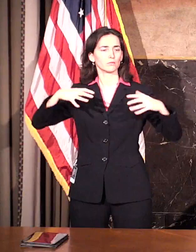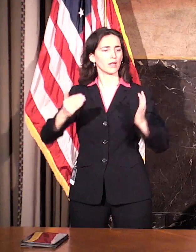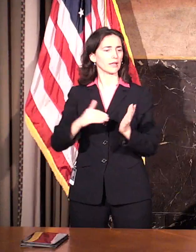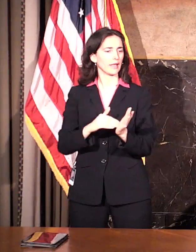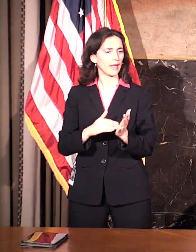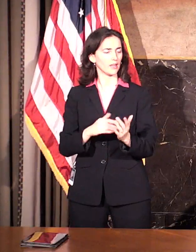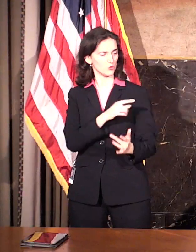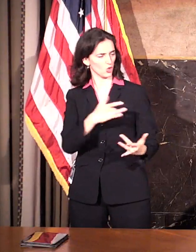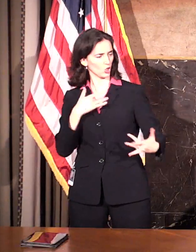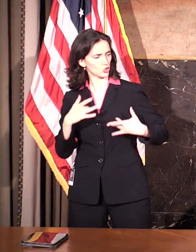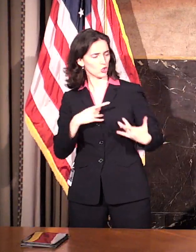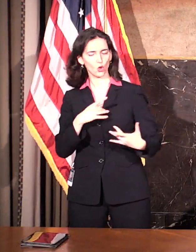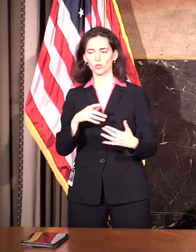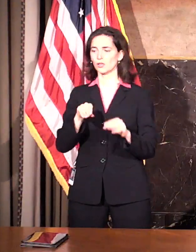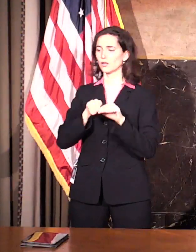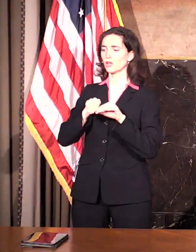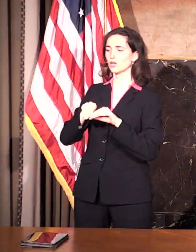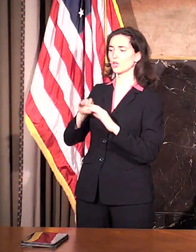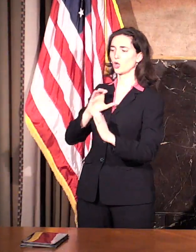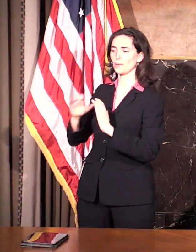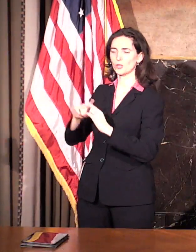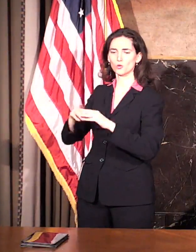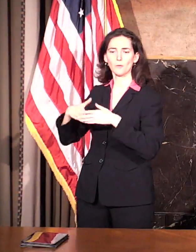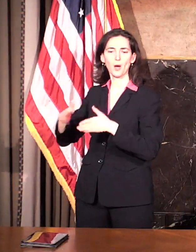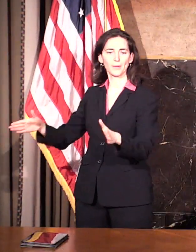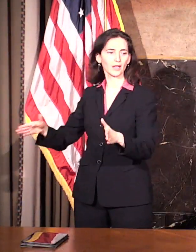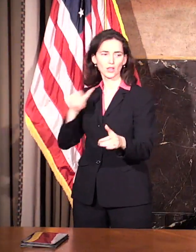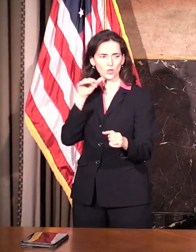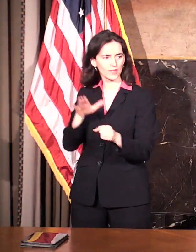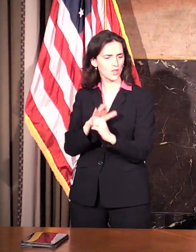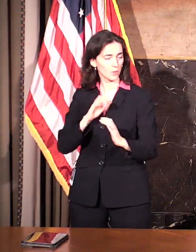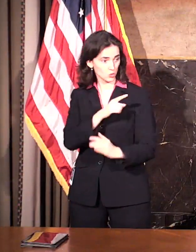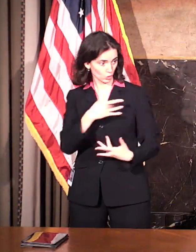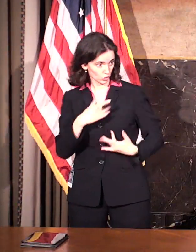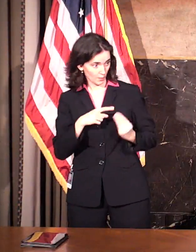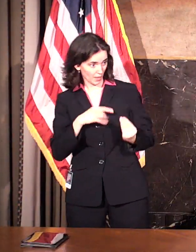about the lack of information that went out to the public about that? Yeah, well,